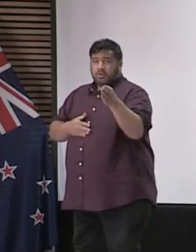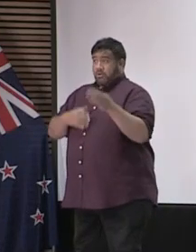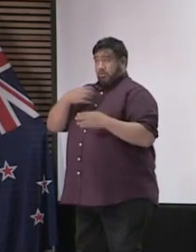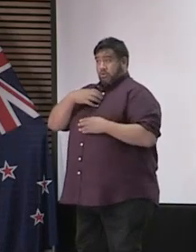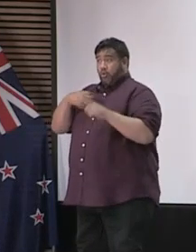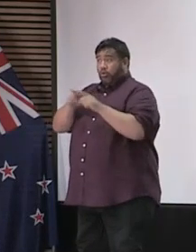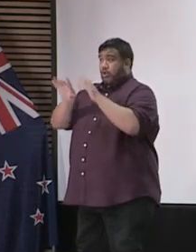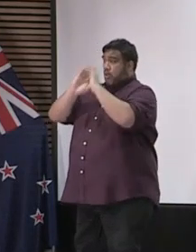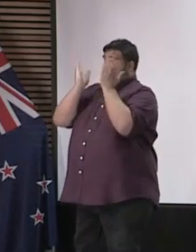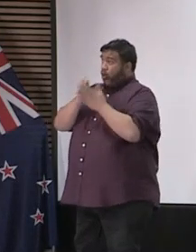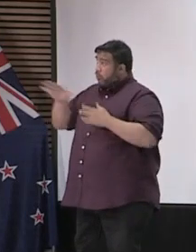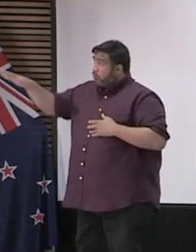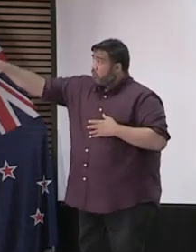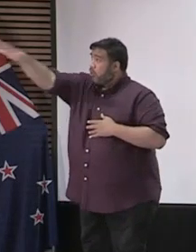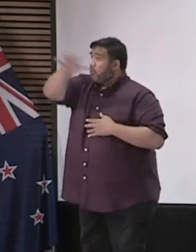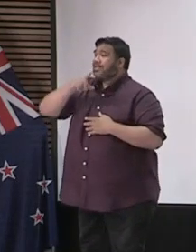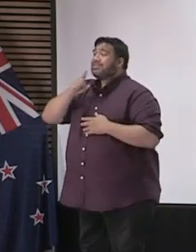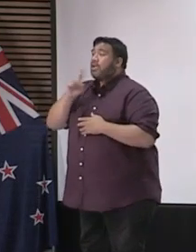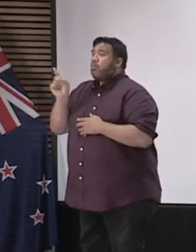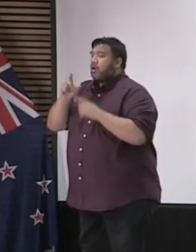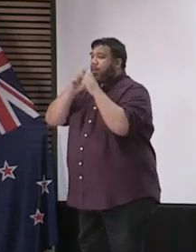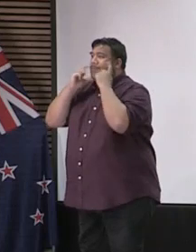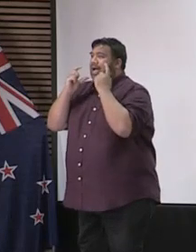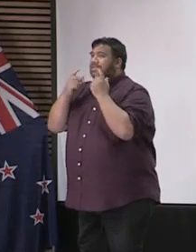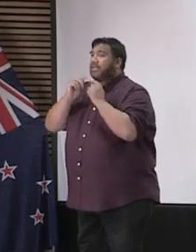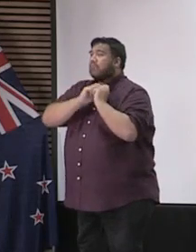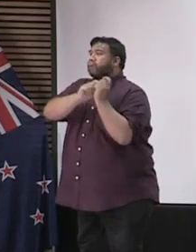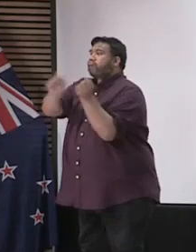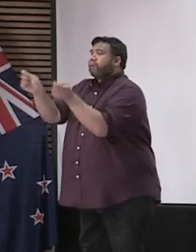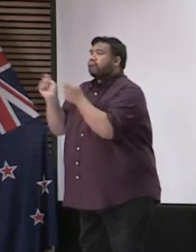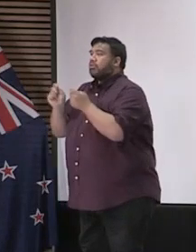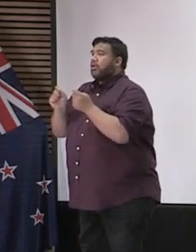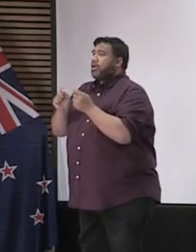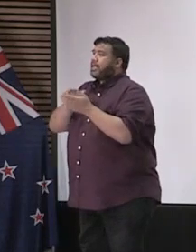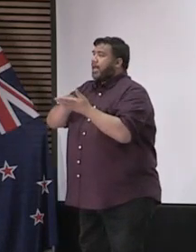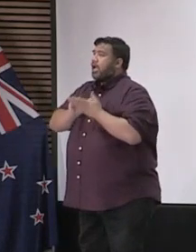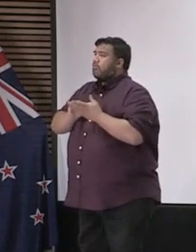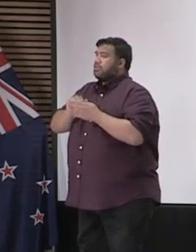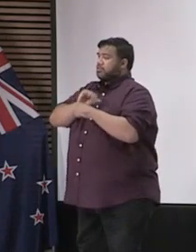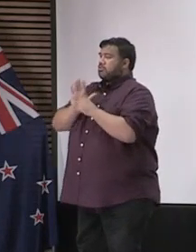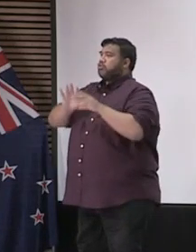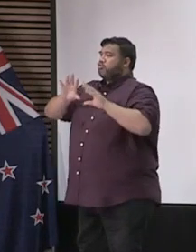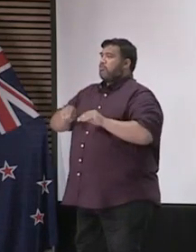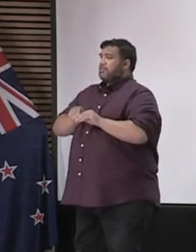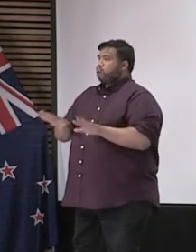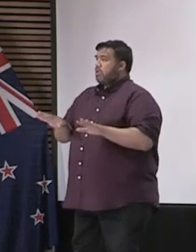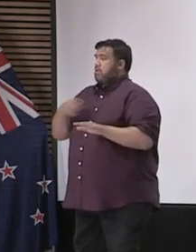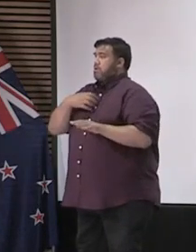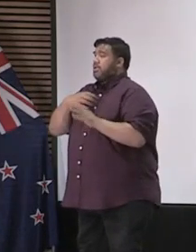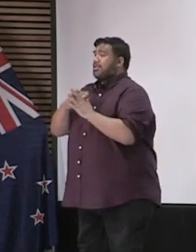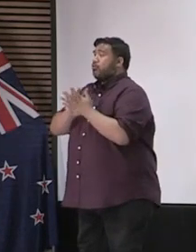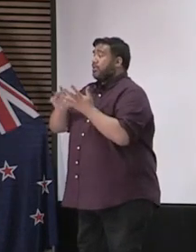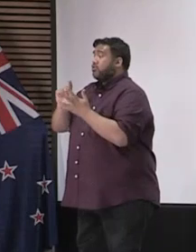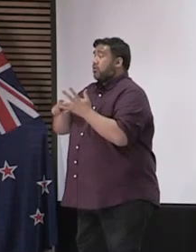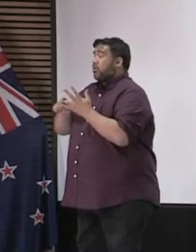wider use of masks are key to helping reduce the risk of spread because many people are asymptomatic. An advisor to the World Health Organization has stated, I think that